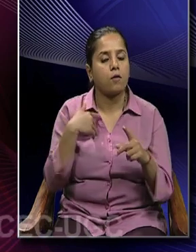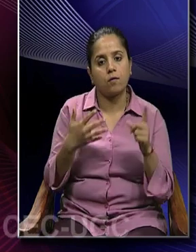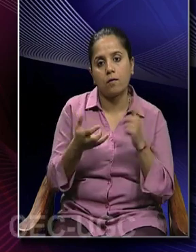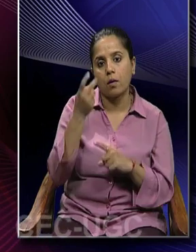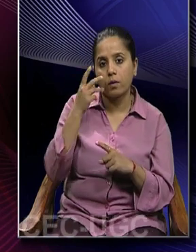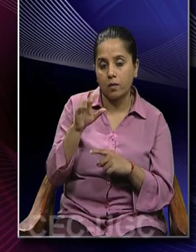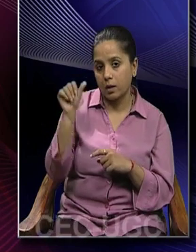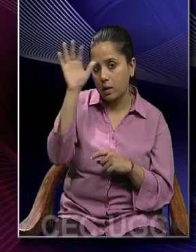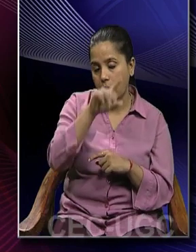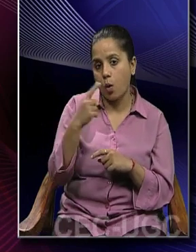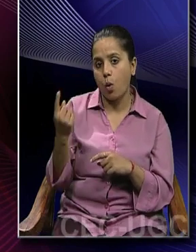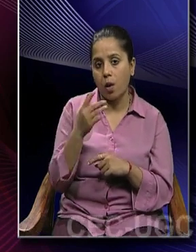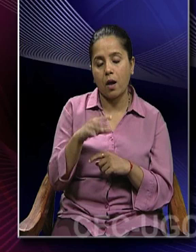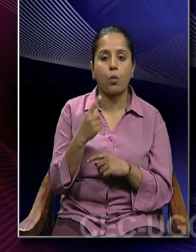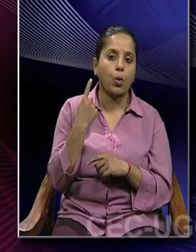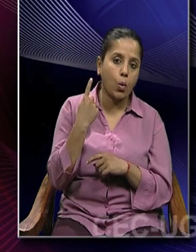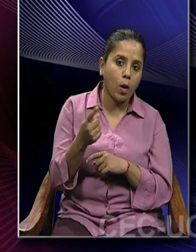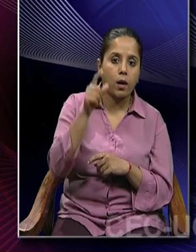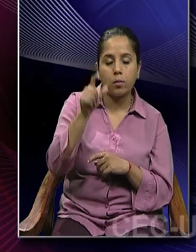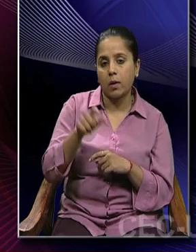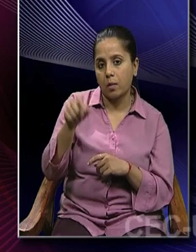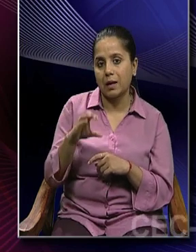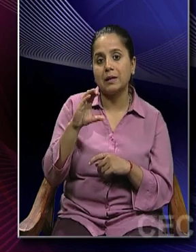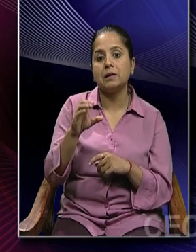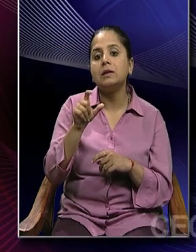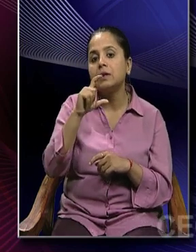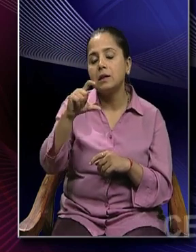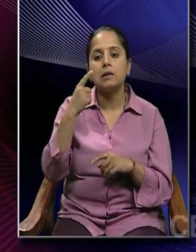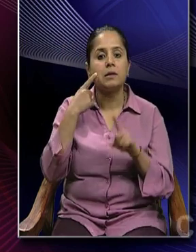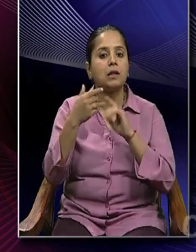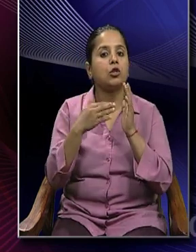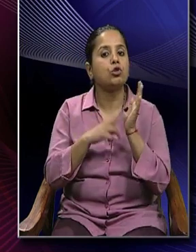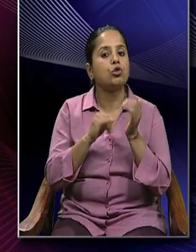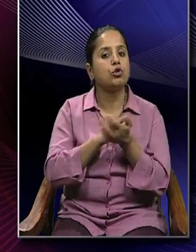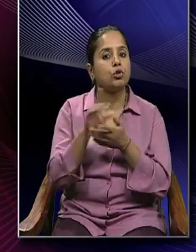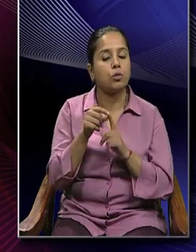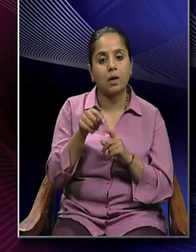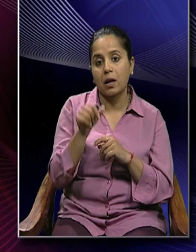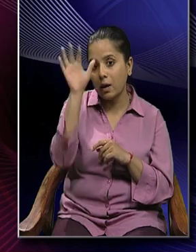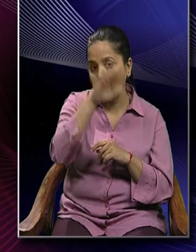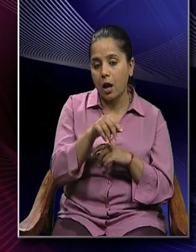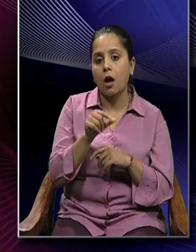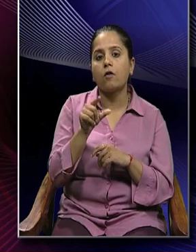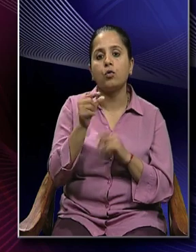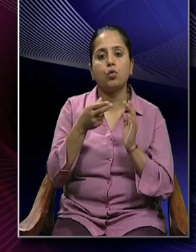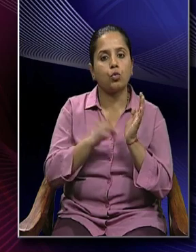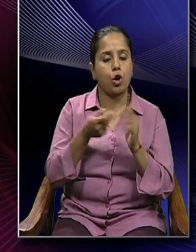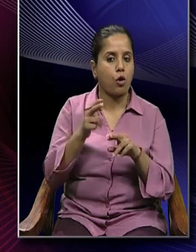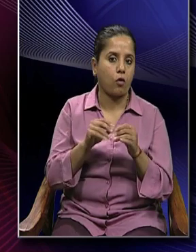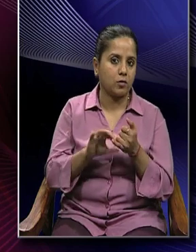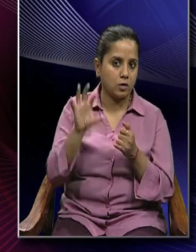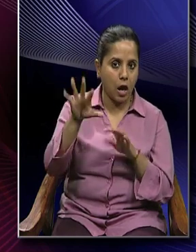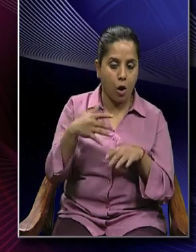that India only has one citizenship. So, in that sense India is a union of states, and how